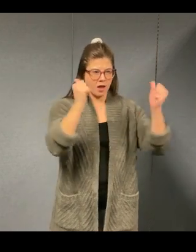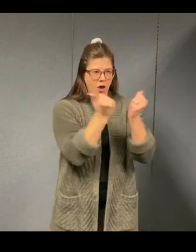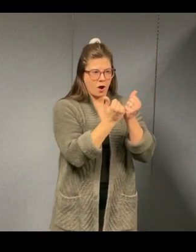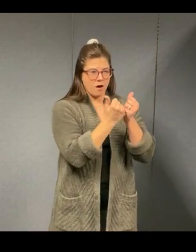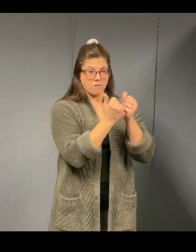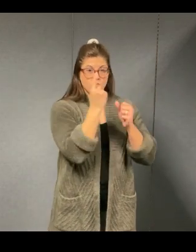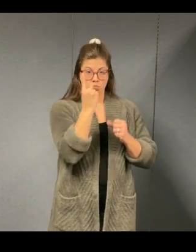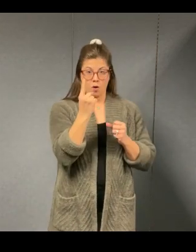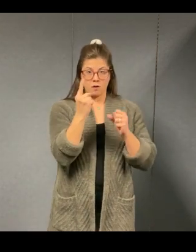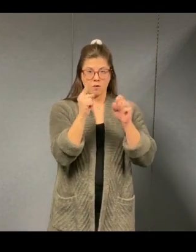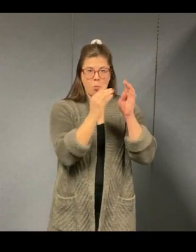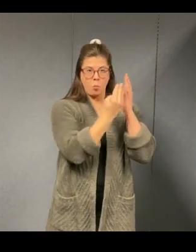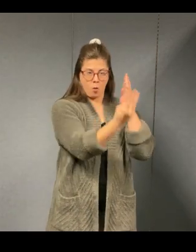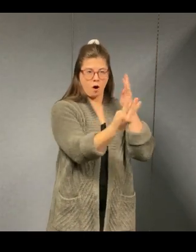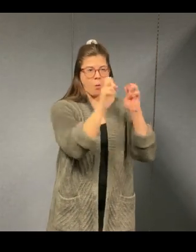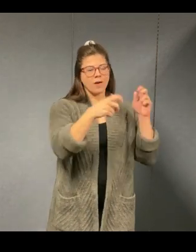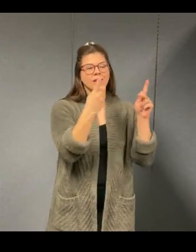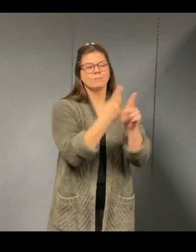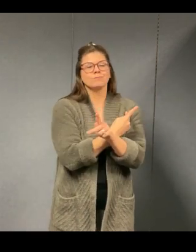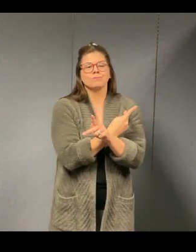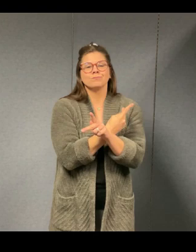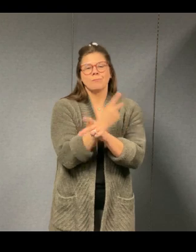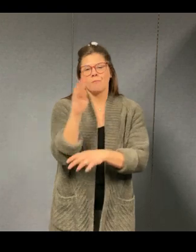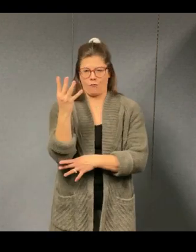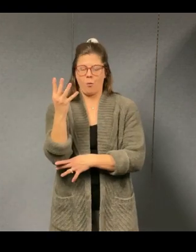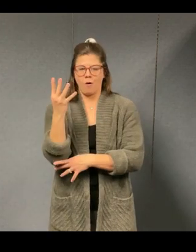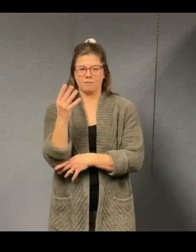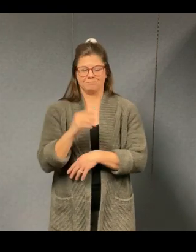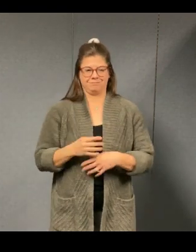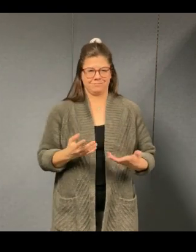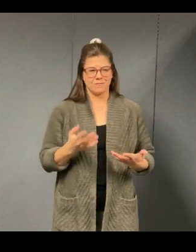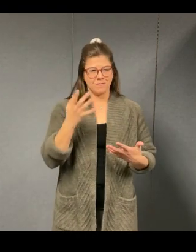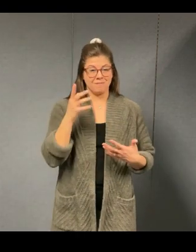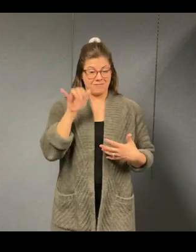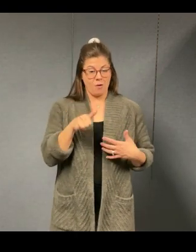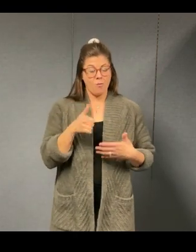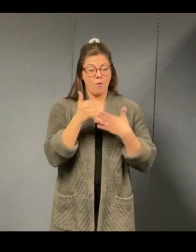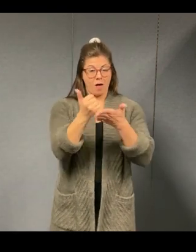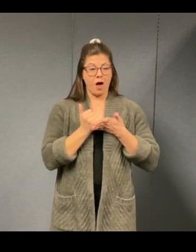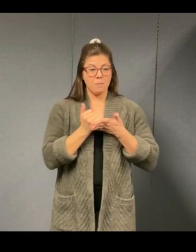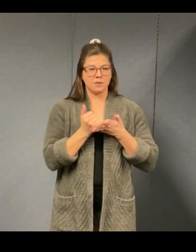just multiply by 4 to find out how much wood we'll need for the walls.